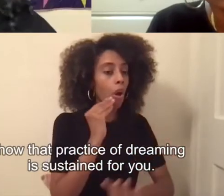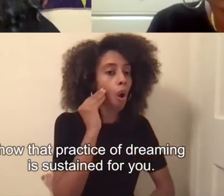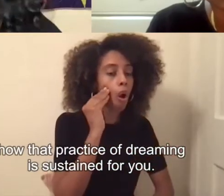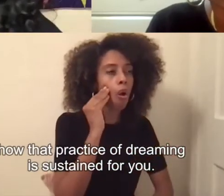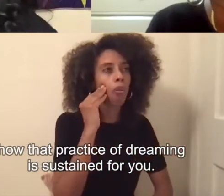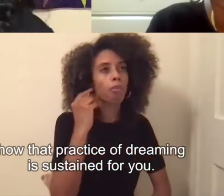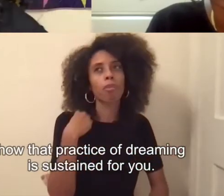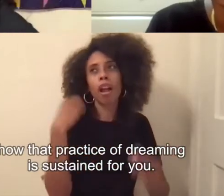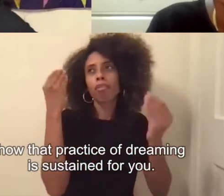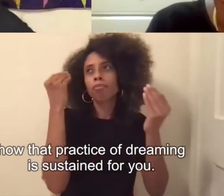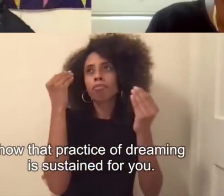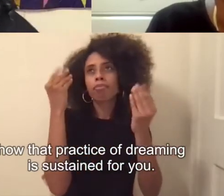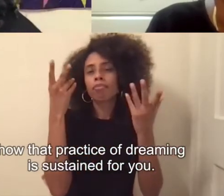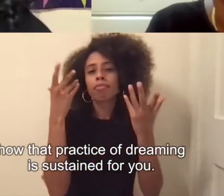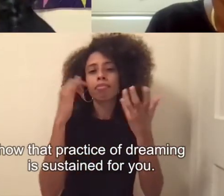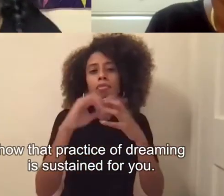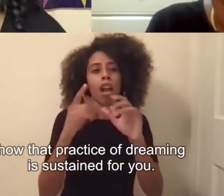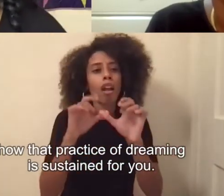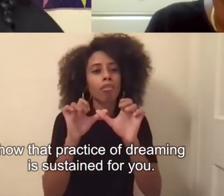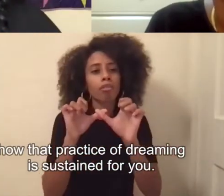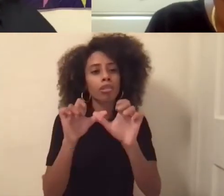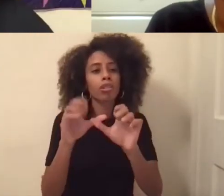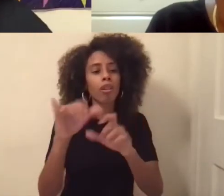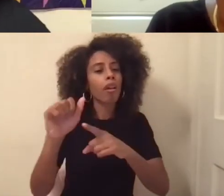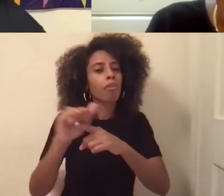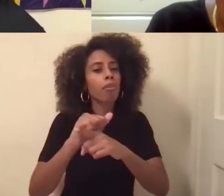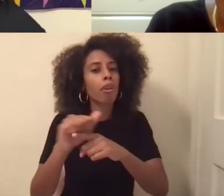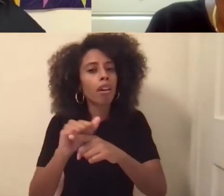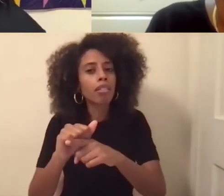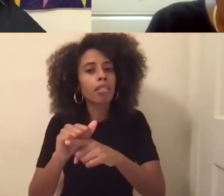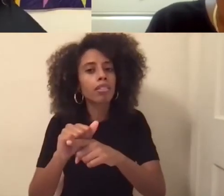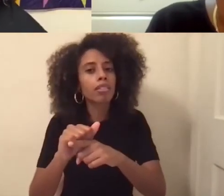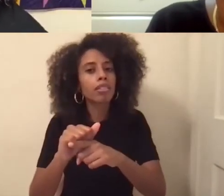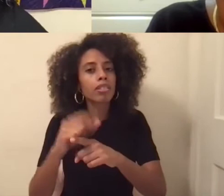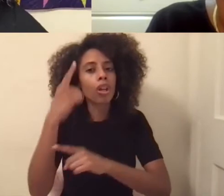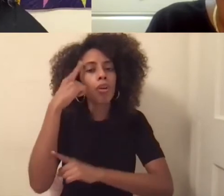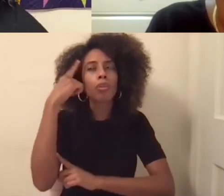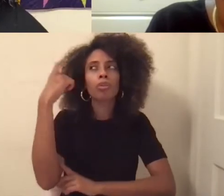dreaming is sustained for you.